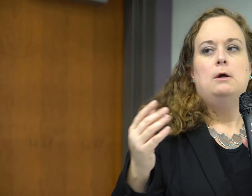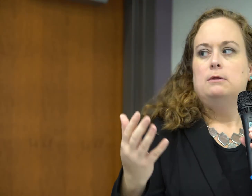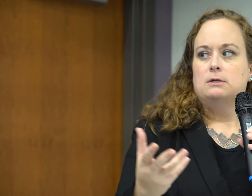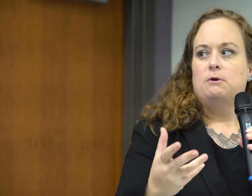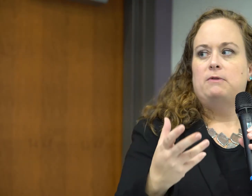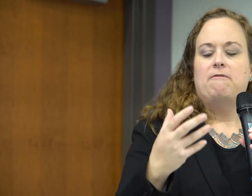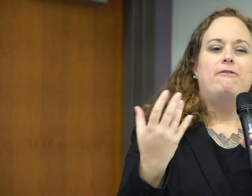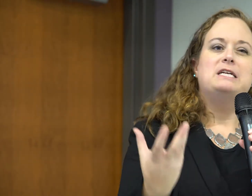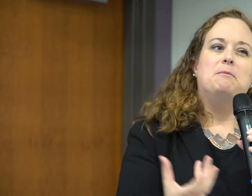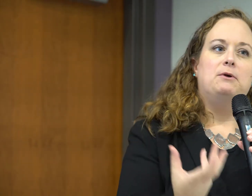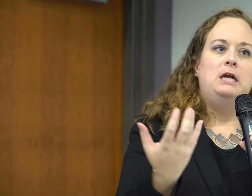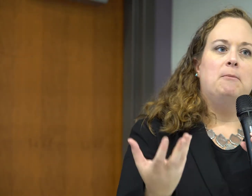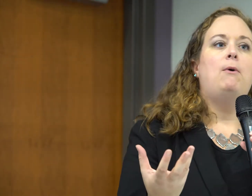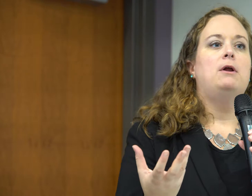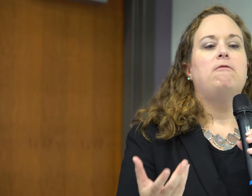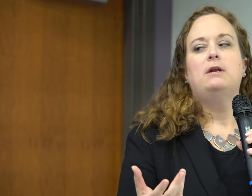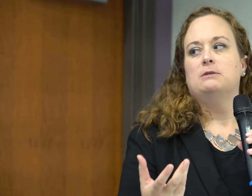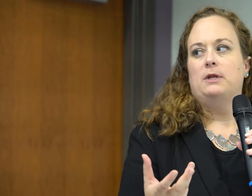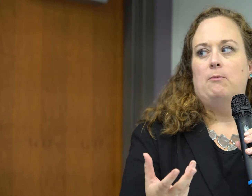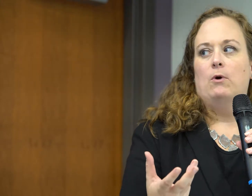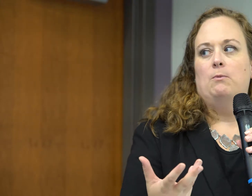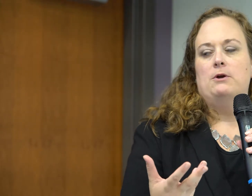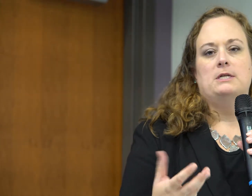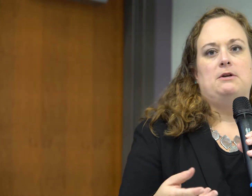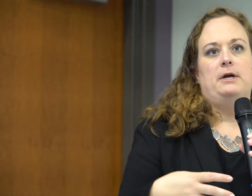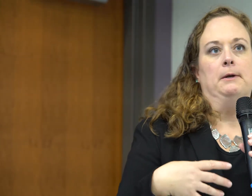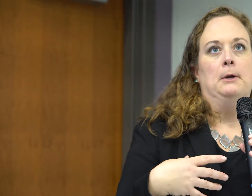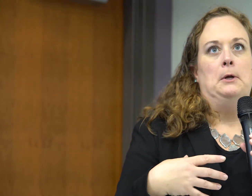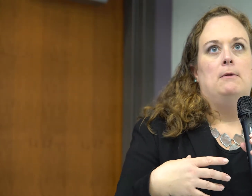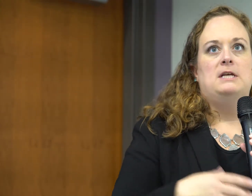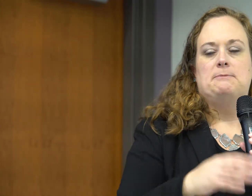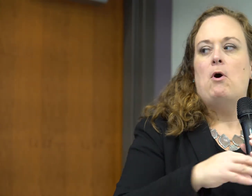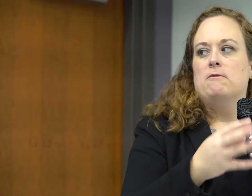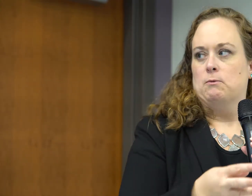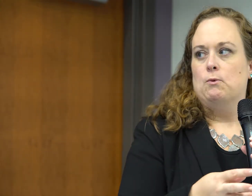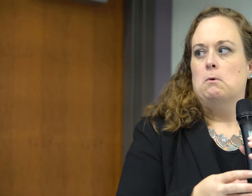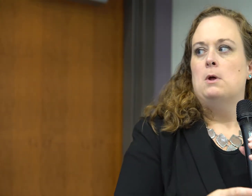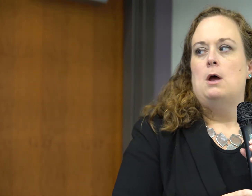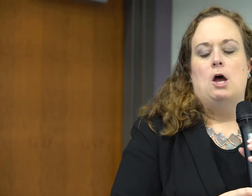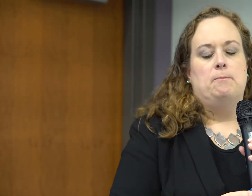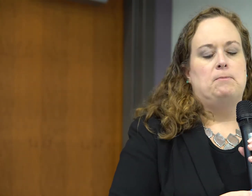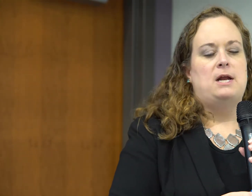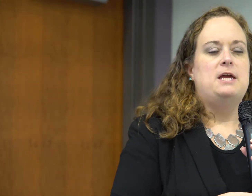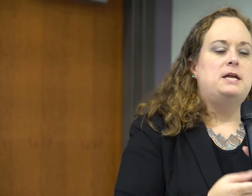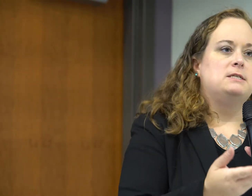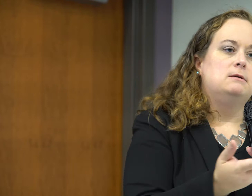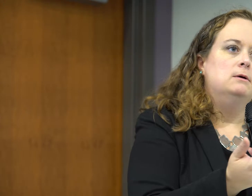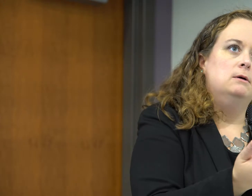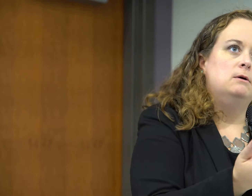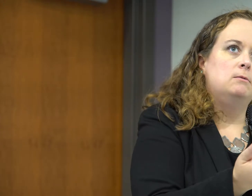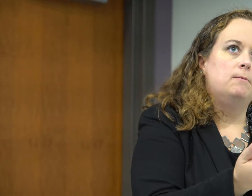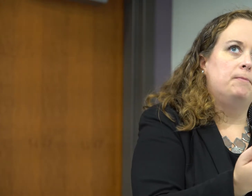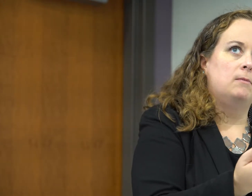there's sort of that flexibility component of it is really important when you're considering this part of the rule. And I think it